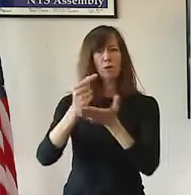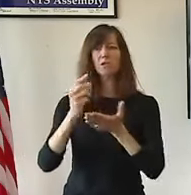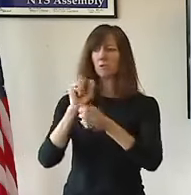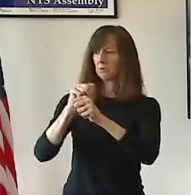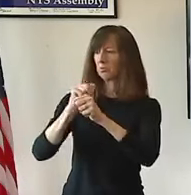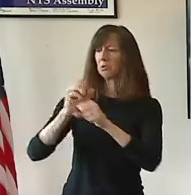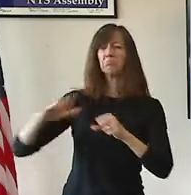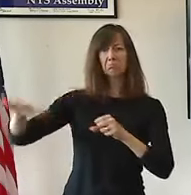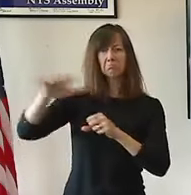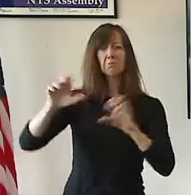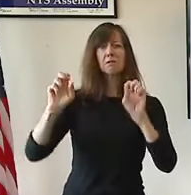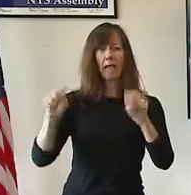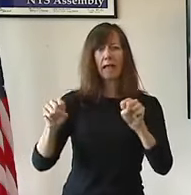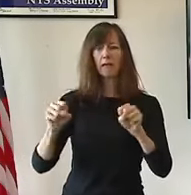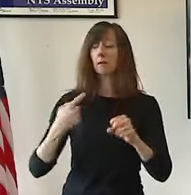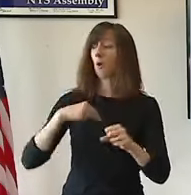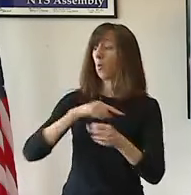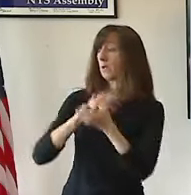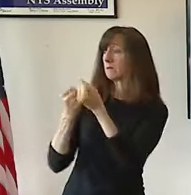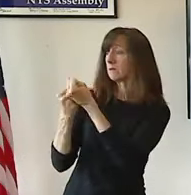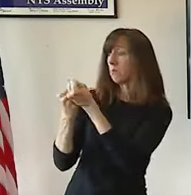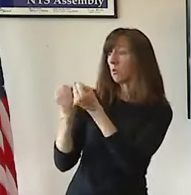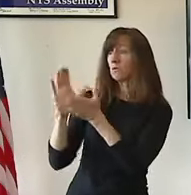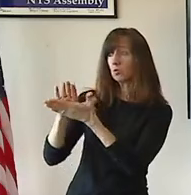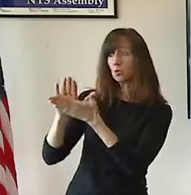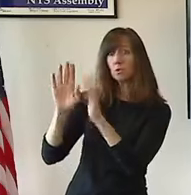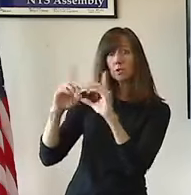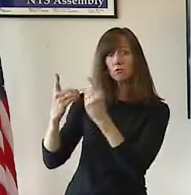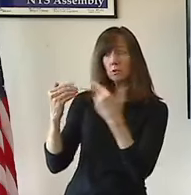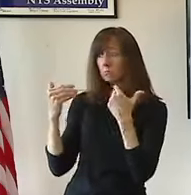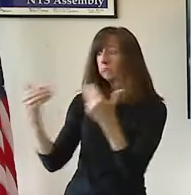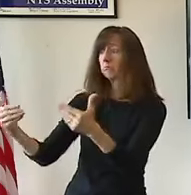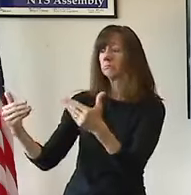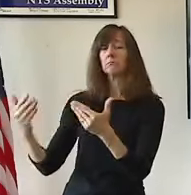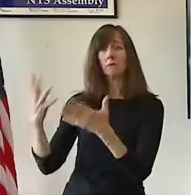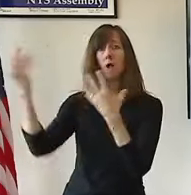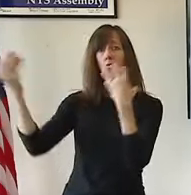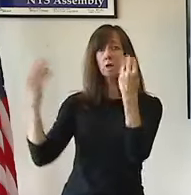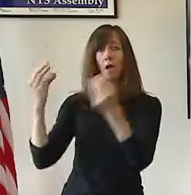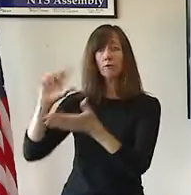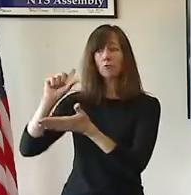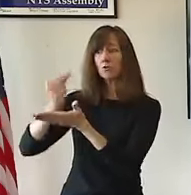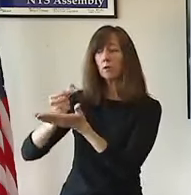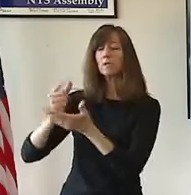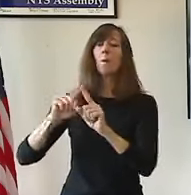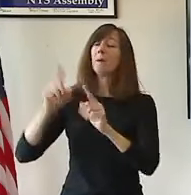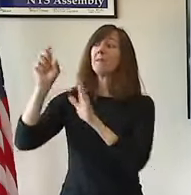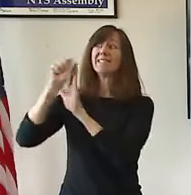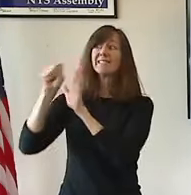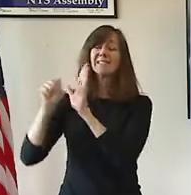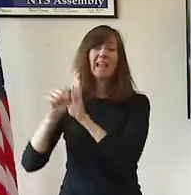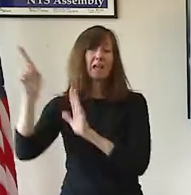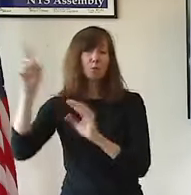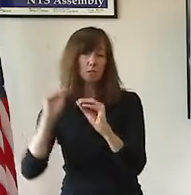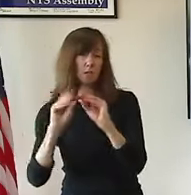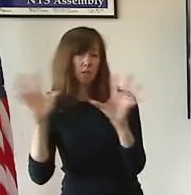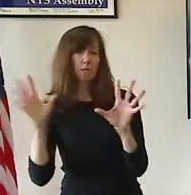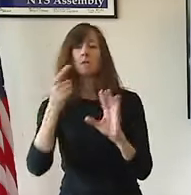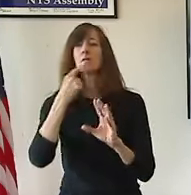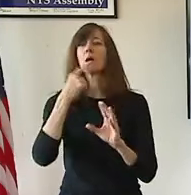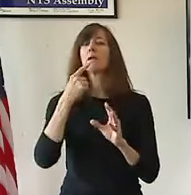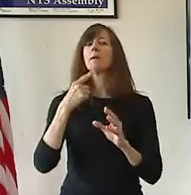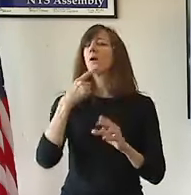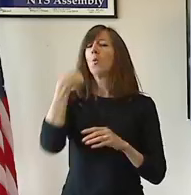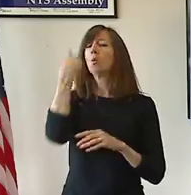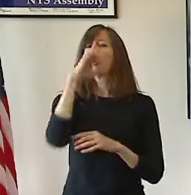In fact, we would support school districts doing that, but the state has made clear currently the only kinds of graduations that can occur